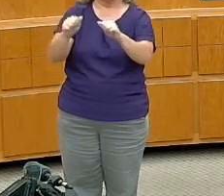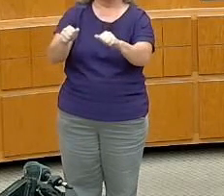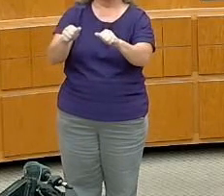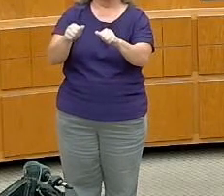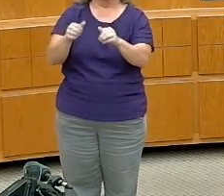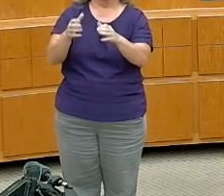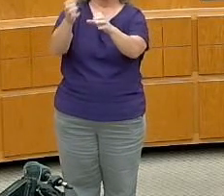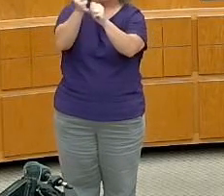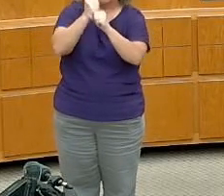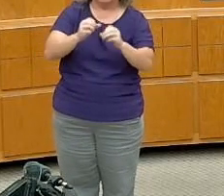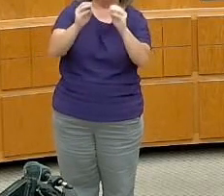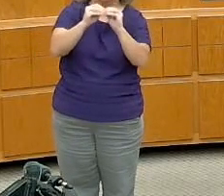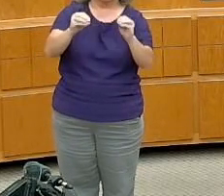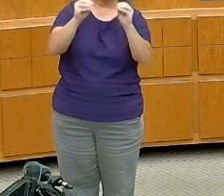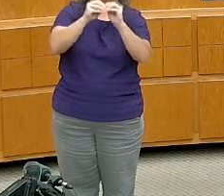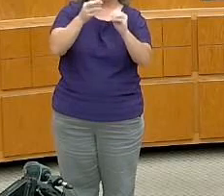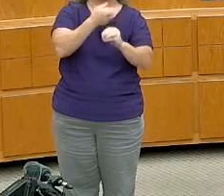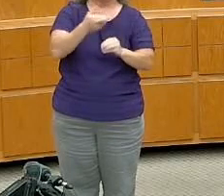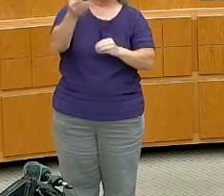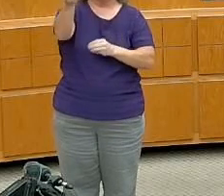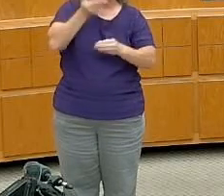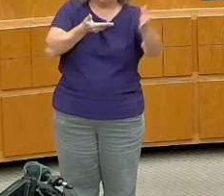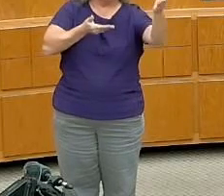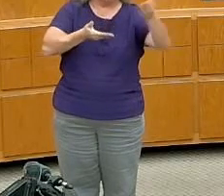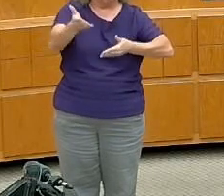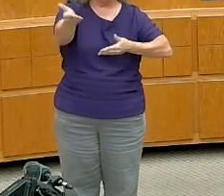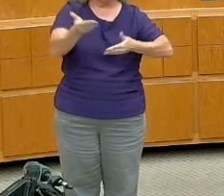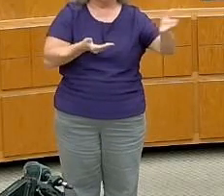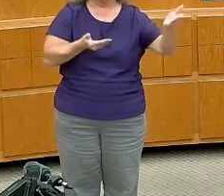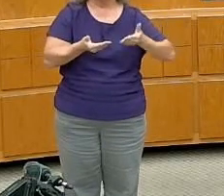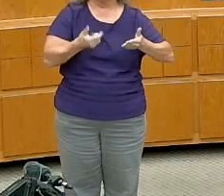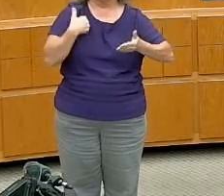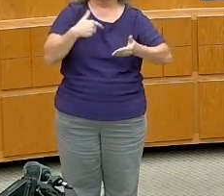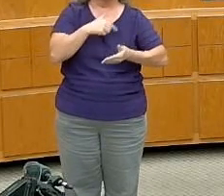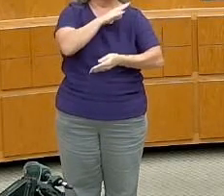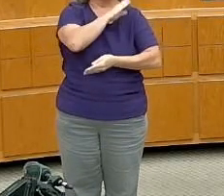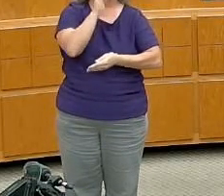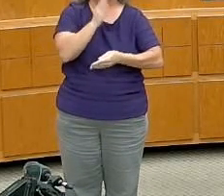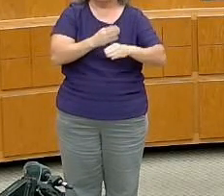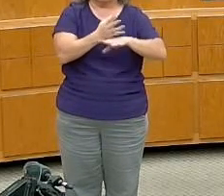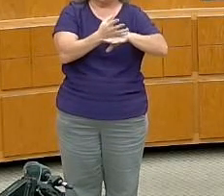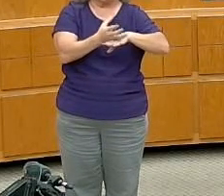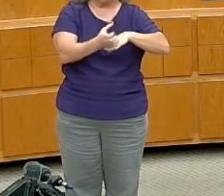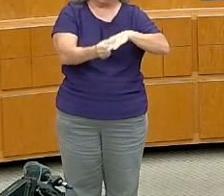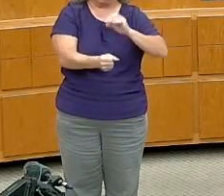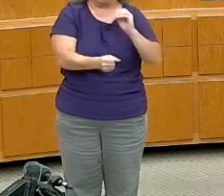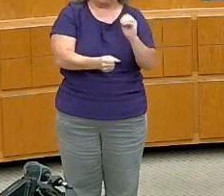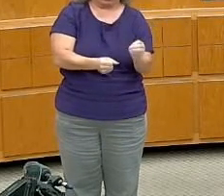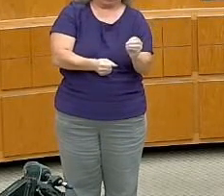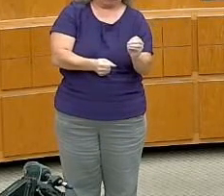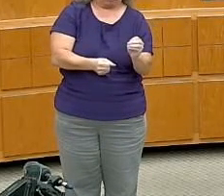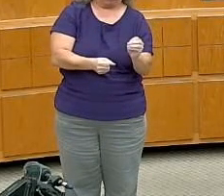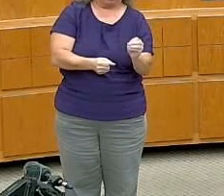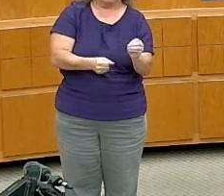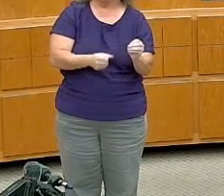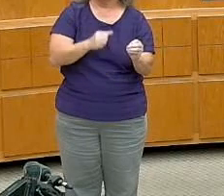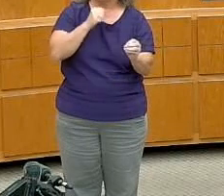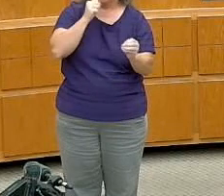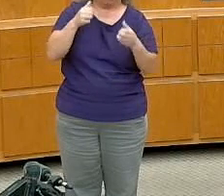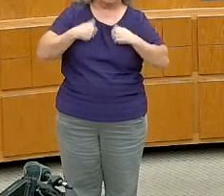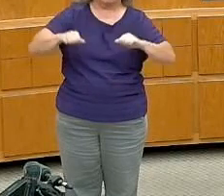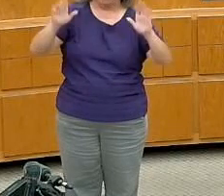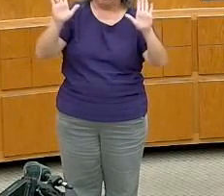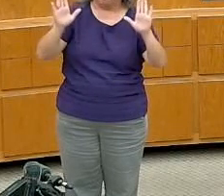here to Nueces County. We have never, ever, ever been at zero, and we will never, ever, ever give up.